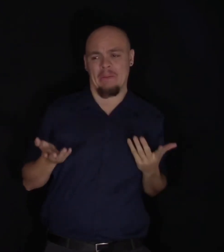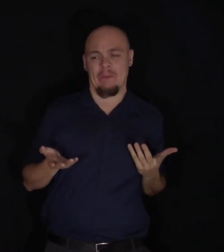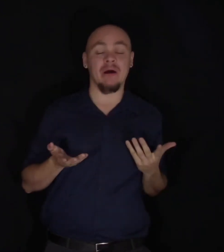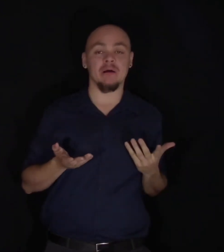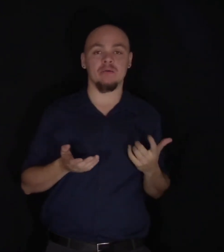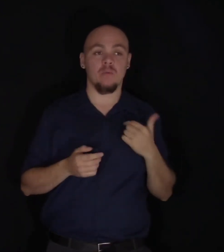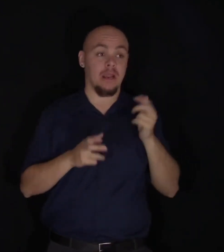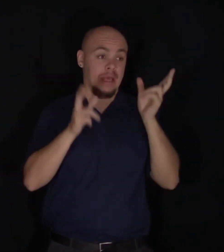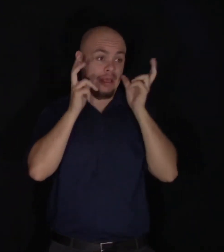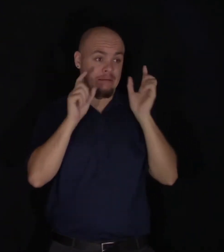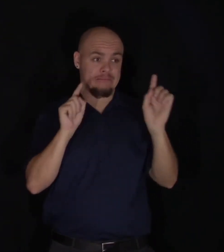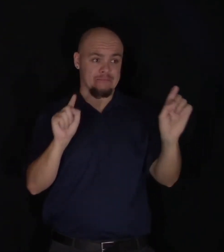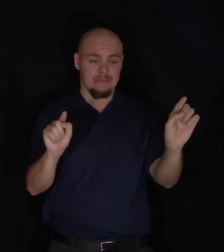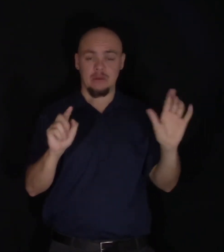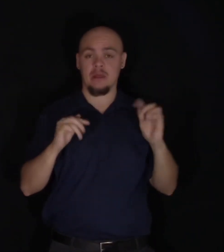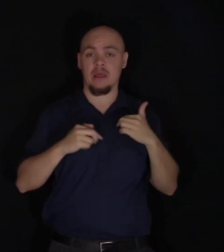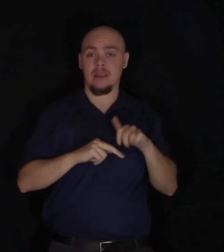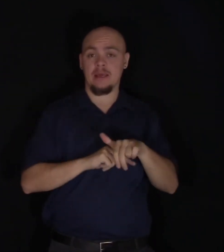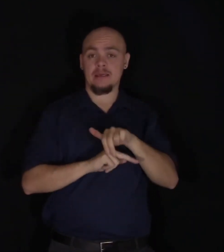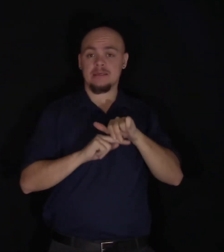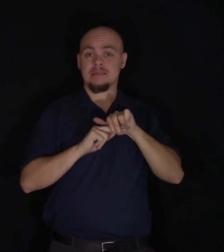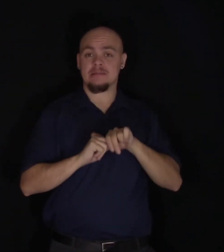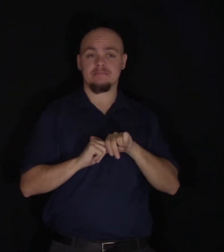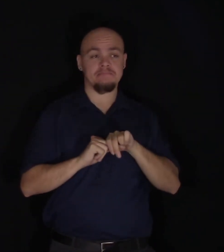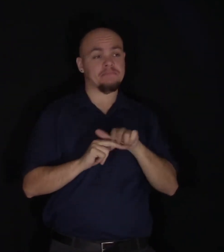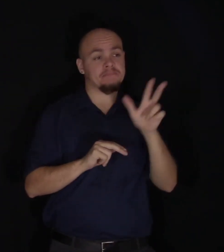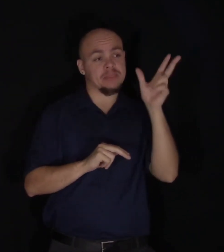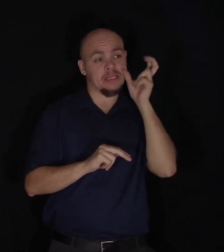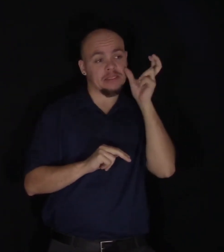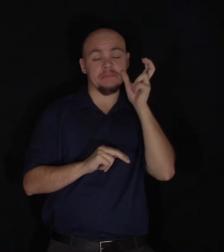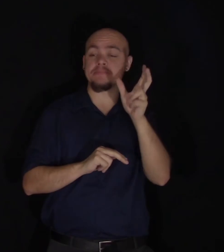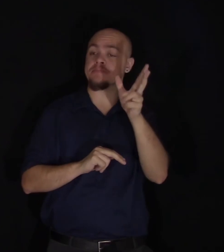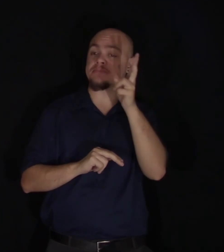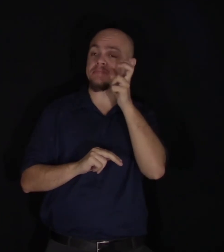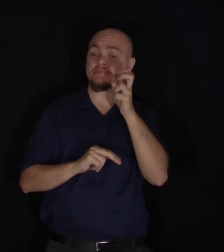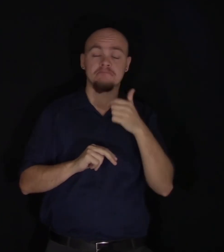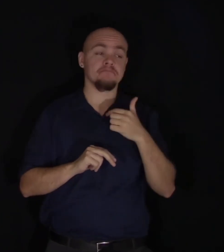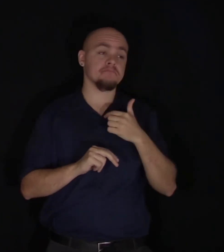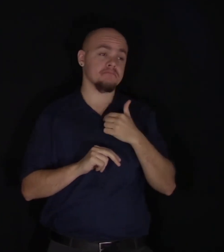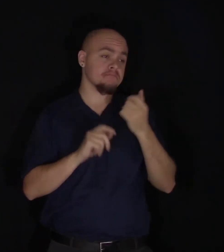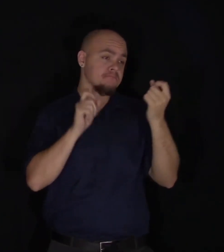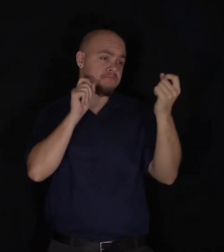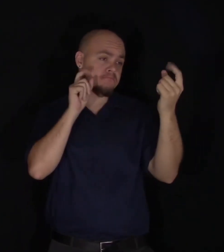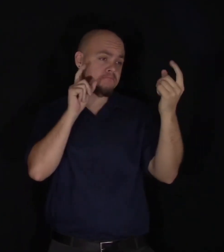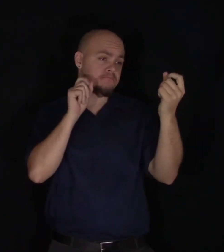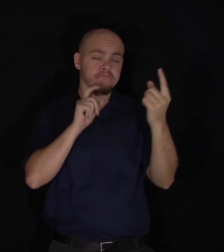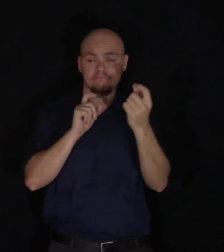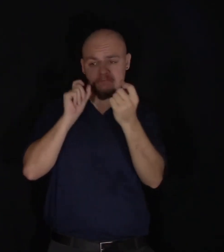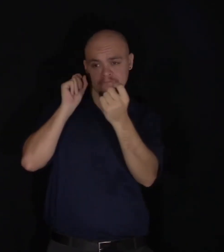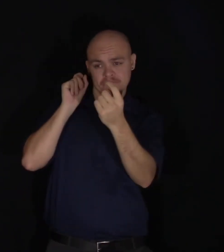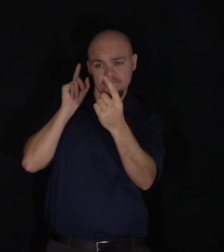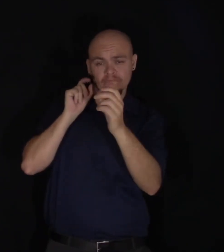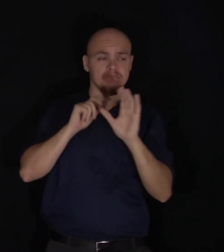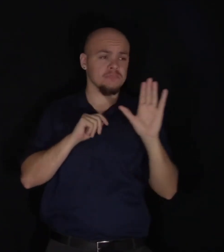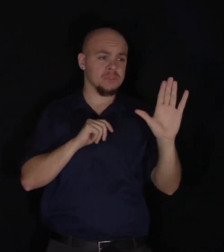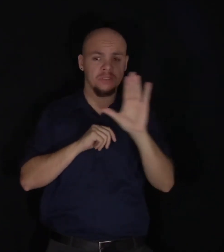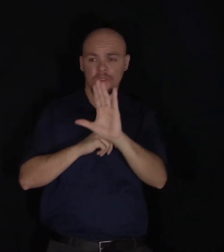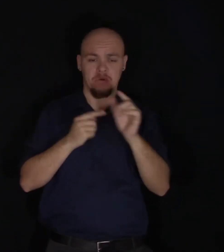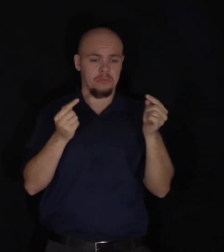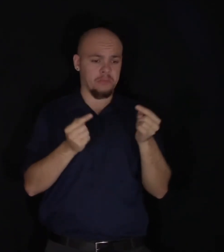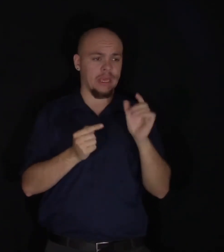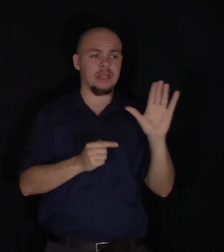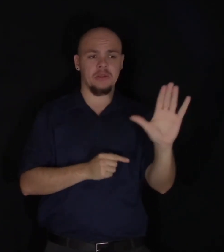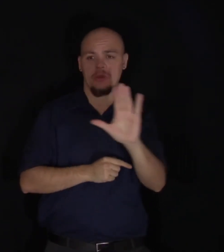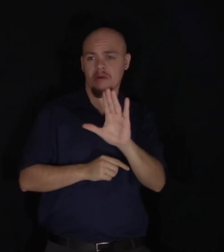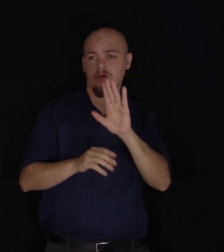hear things like this, I sit and I listen and I empathize with their pain and frustration. But I know